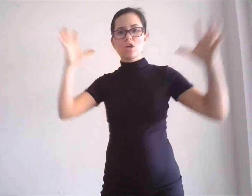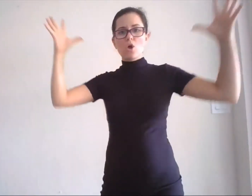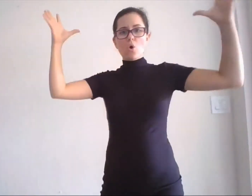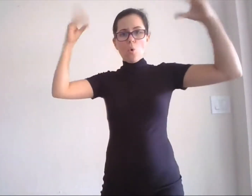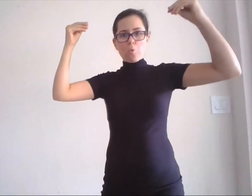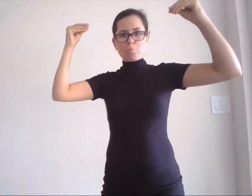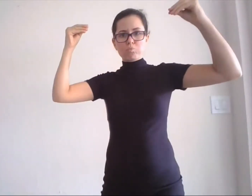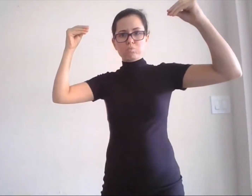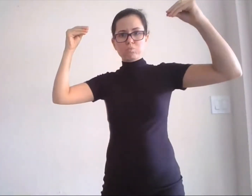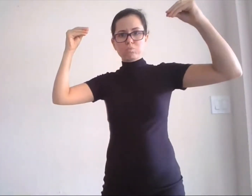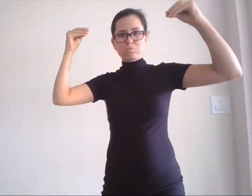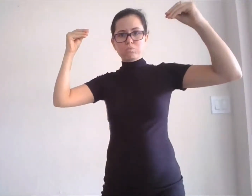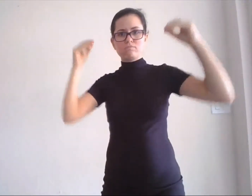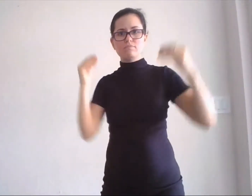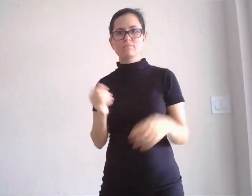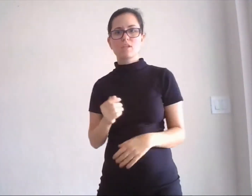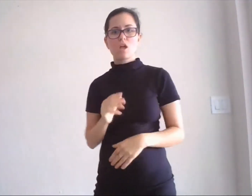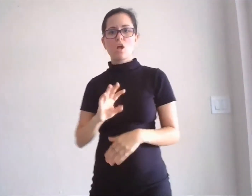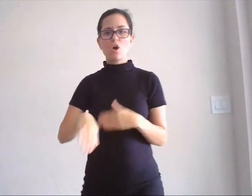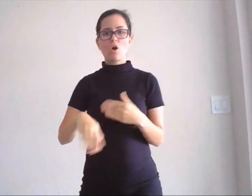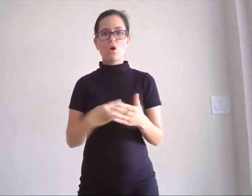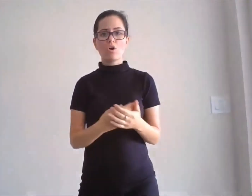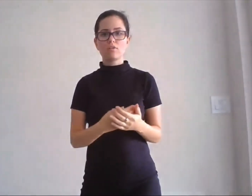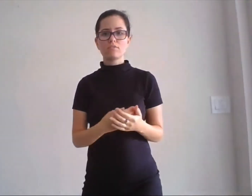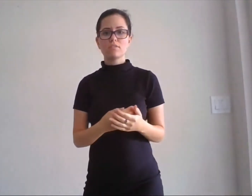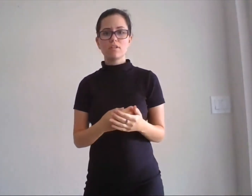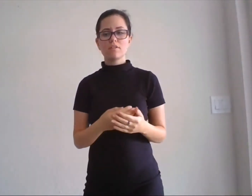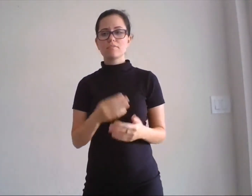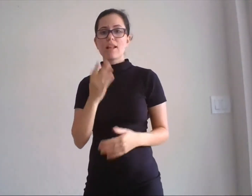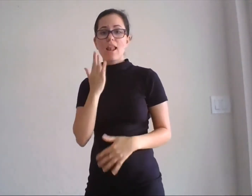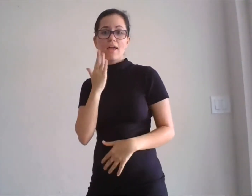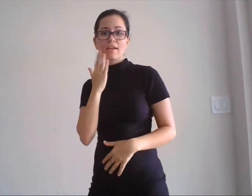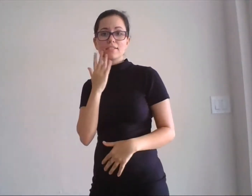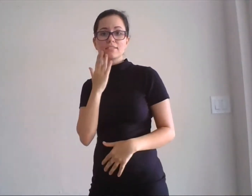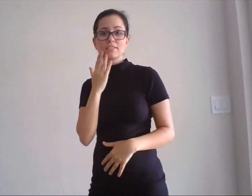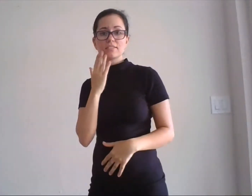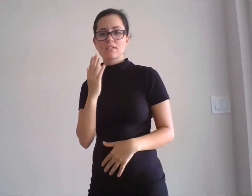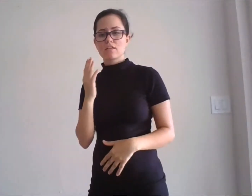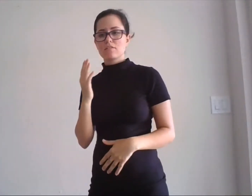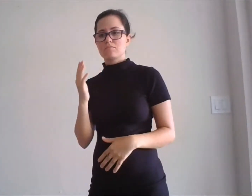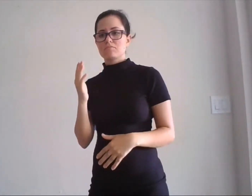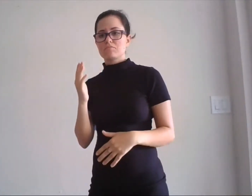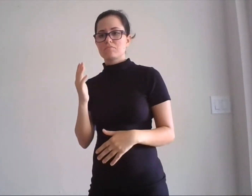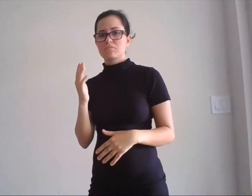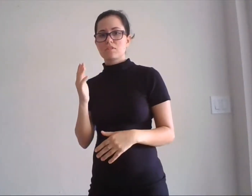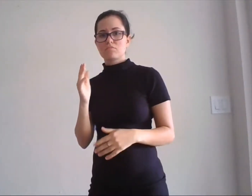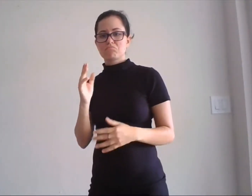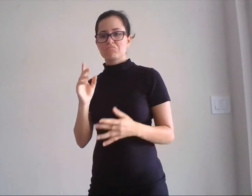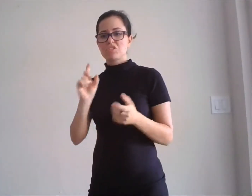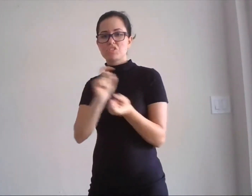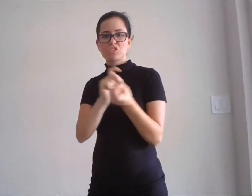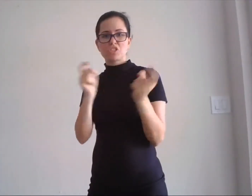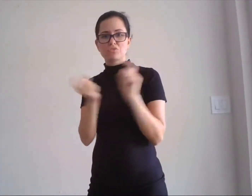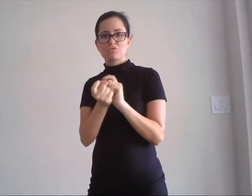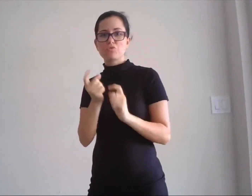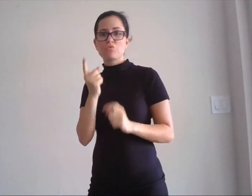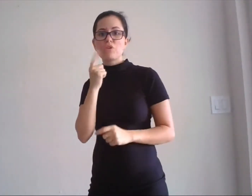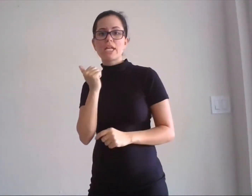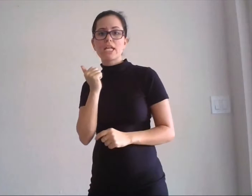which I got those bulbs that can be like 16 million different colors. They all turn red. Okay. And then the main title